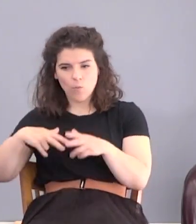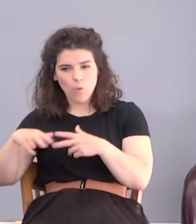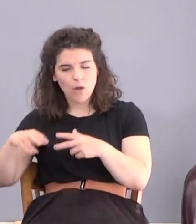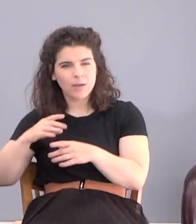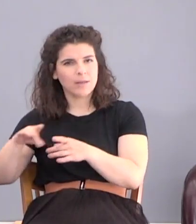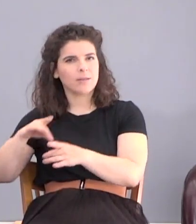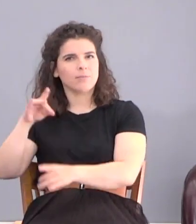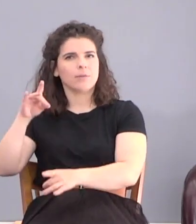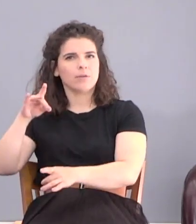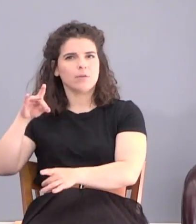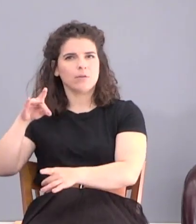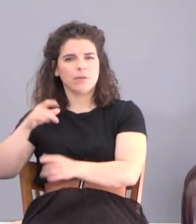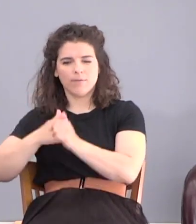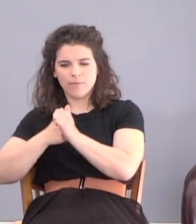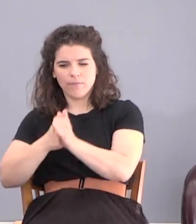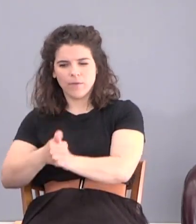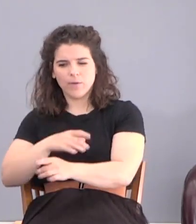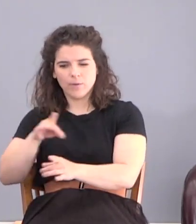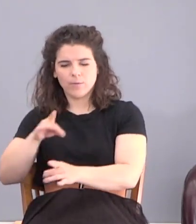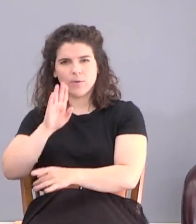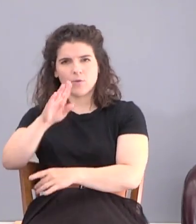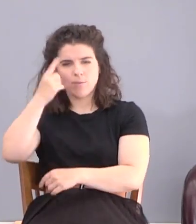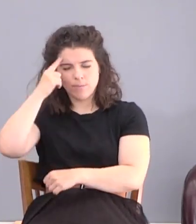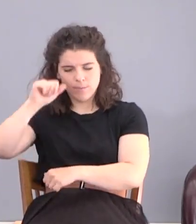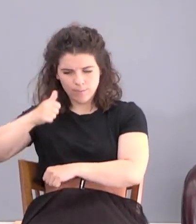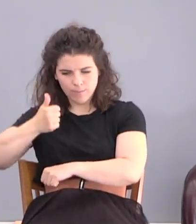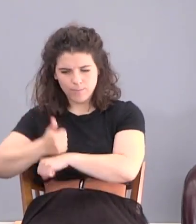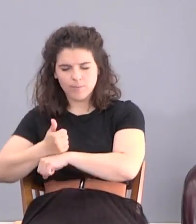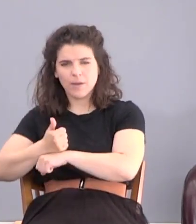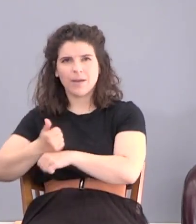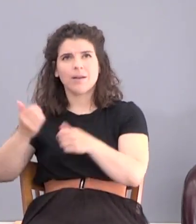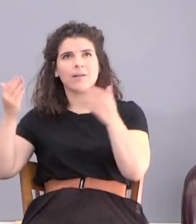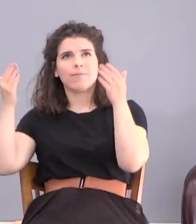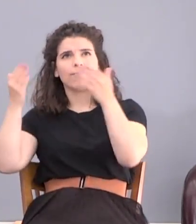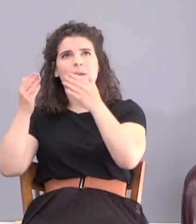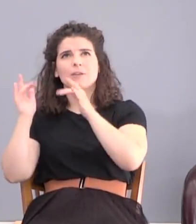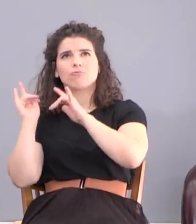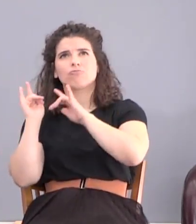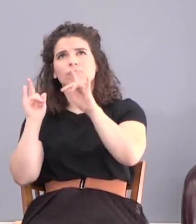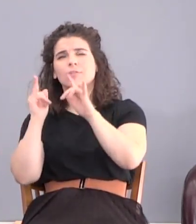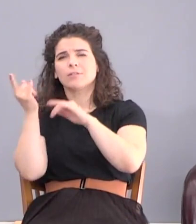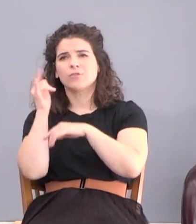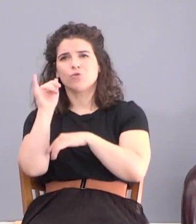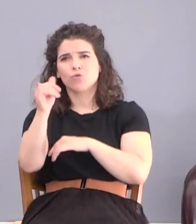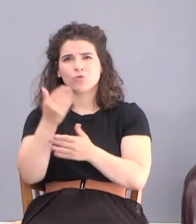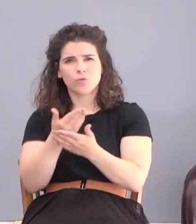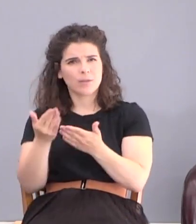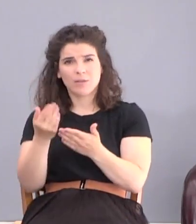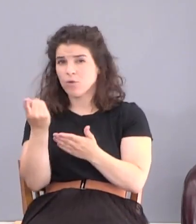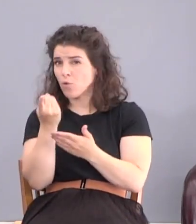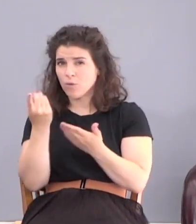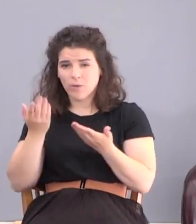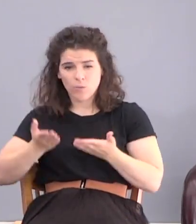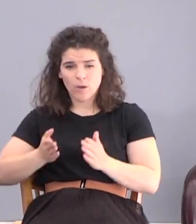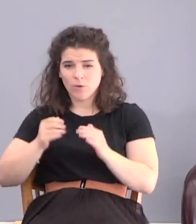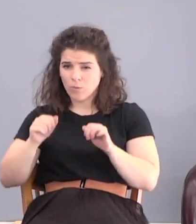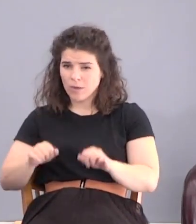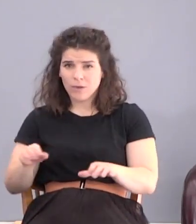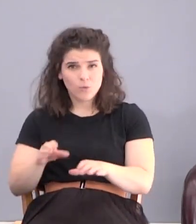Spirit, if your mind is set and your affection is on the eternal things. It's the only way you can do